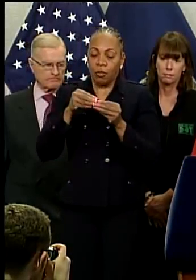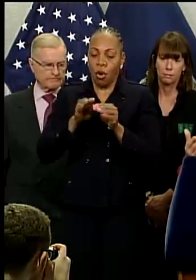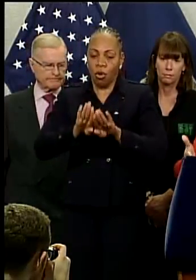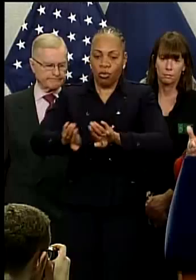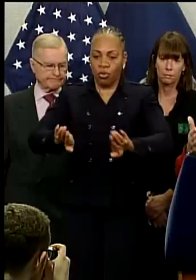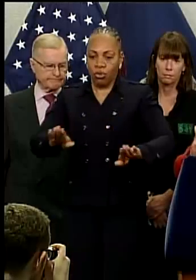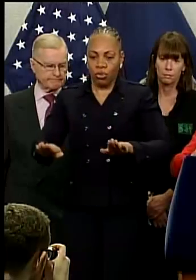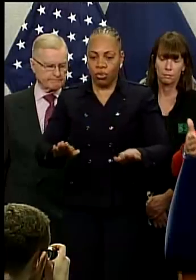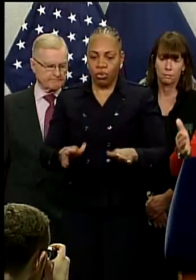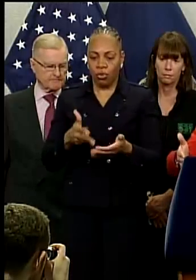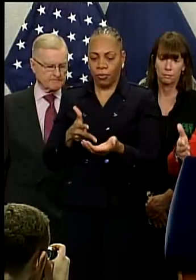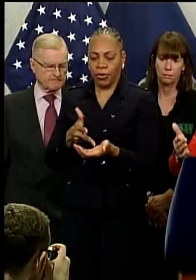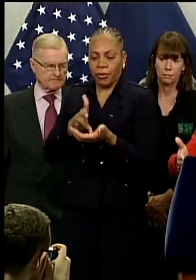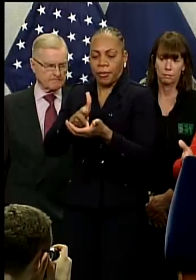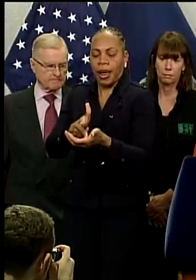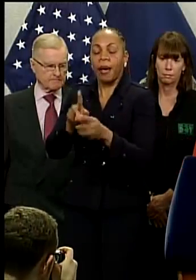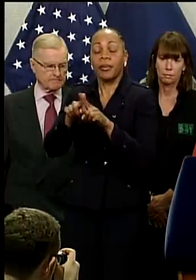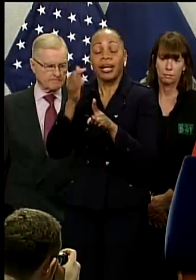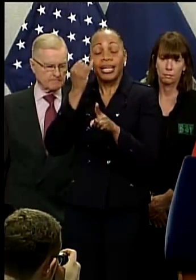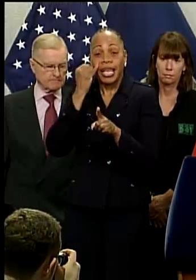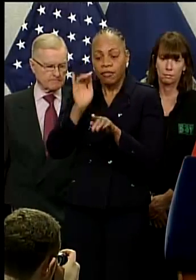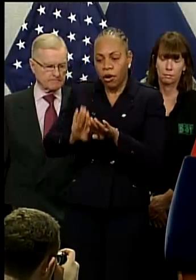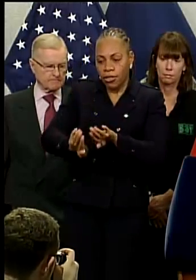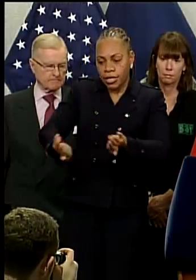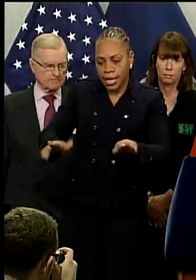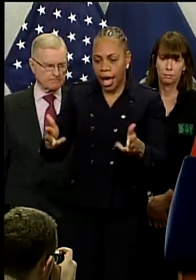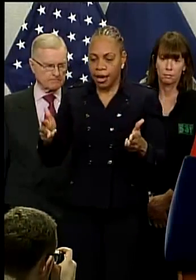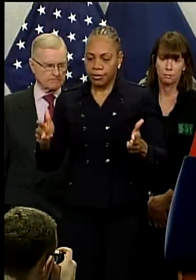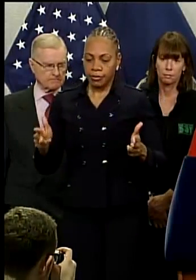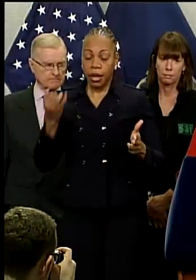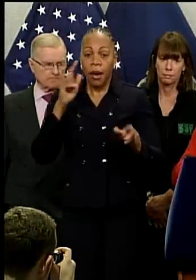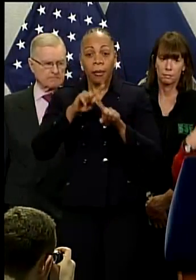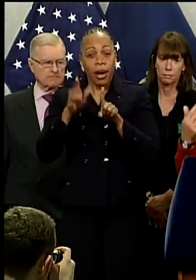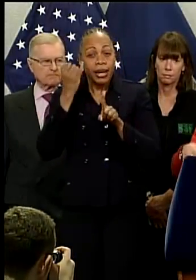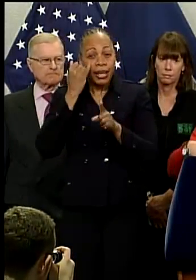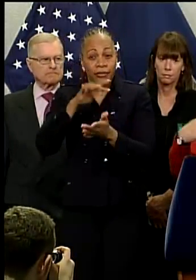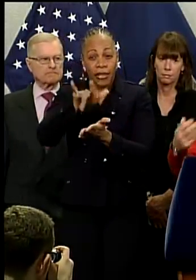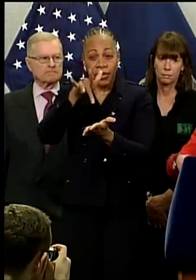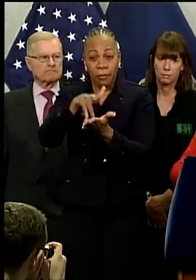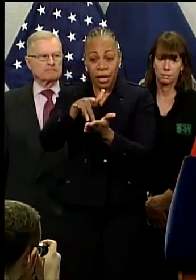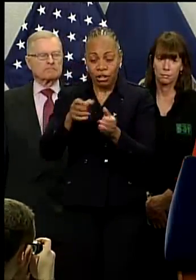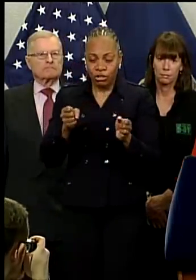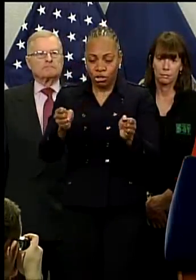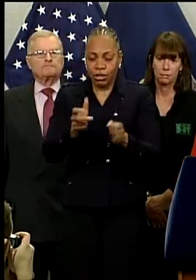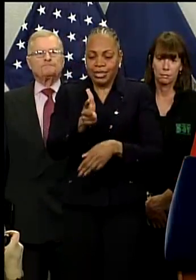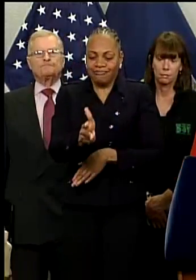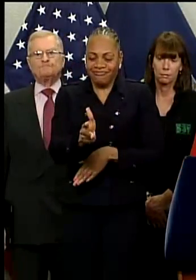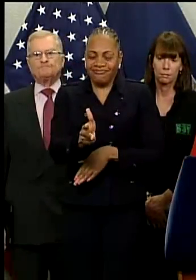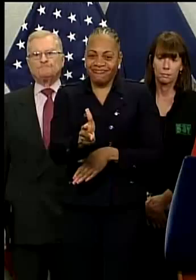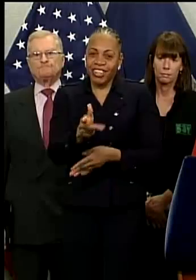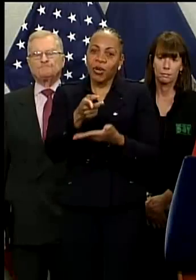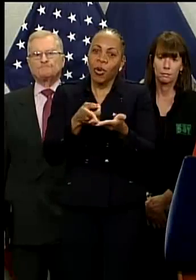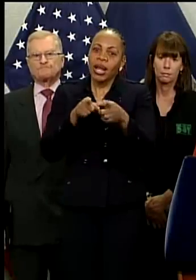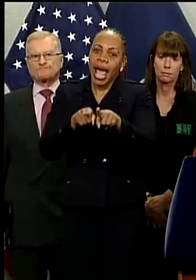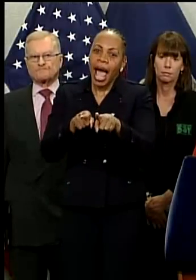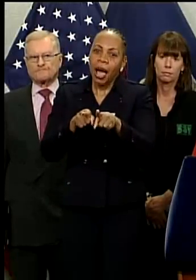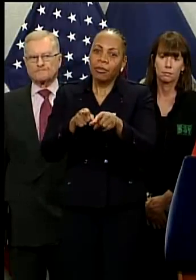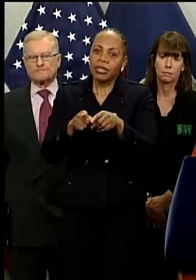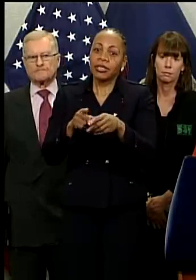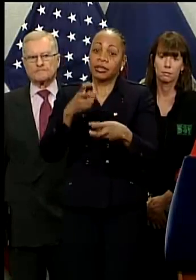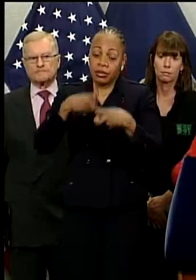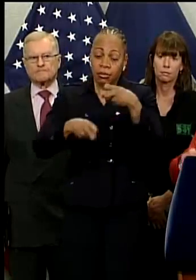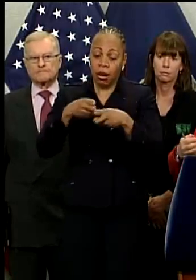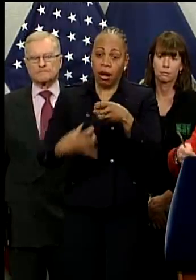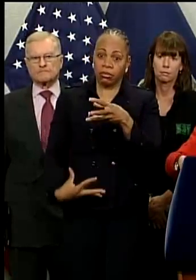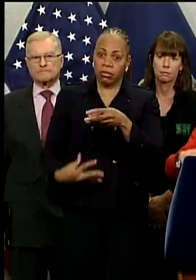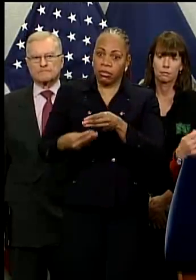down the street as long as you're parked on the side. If you get stuck in the middle of the street, that's what cascades into more and more problems as